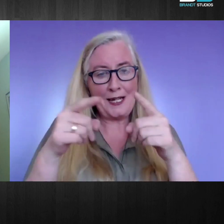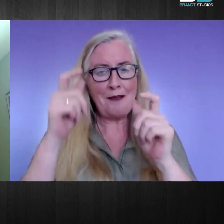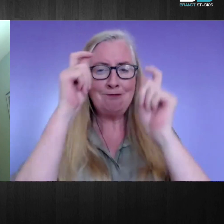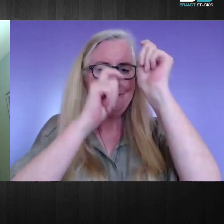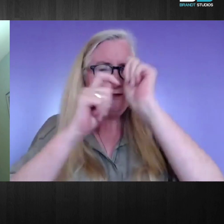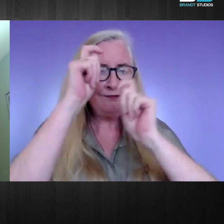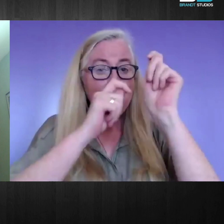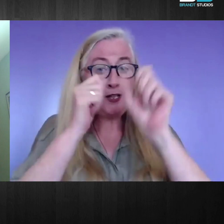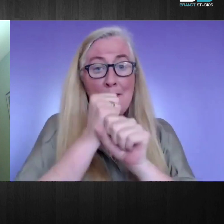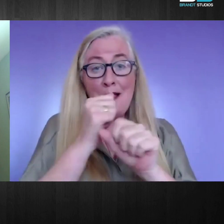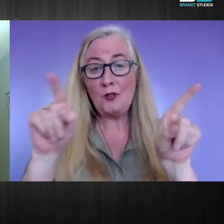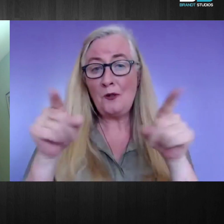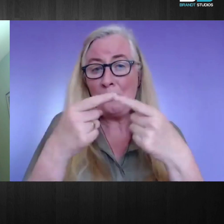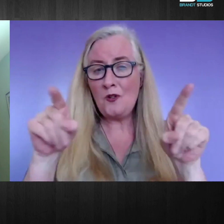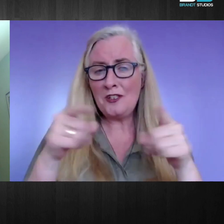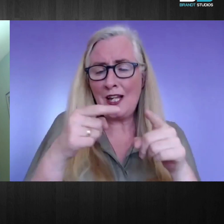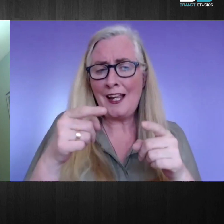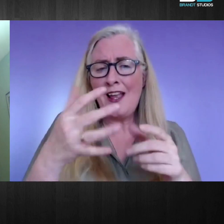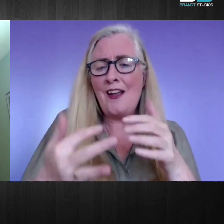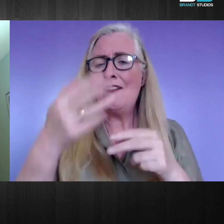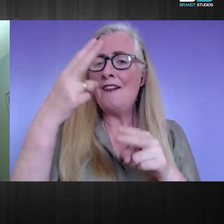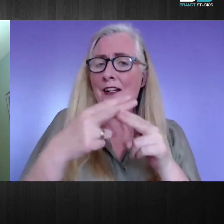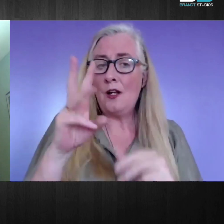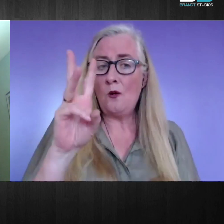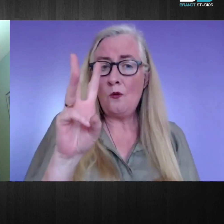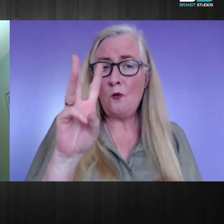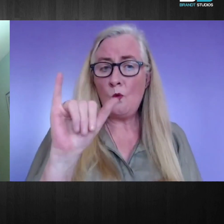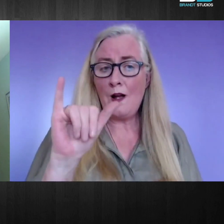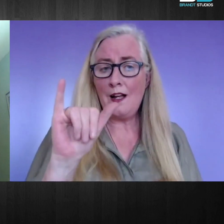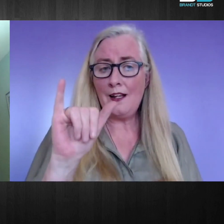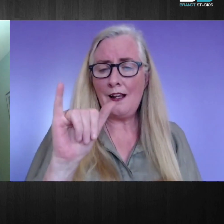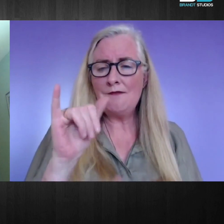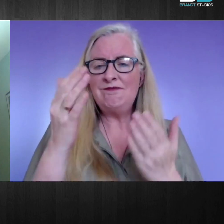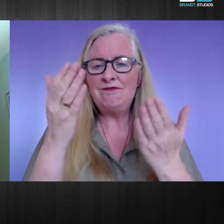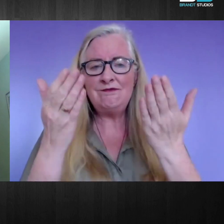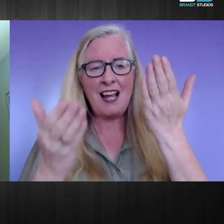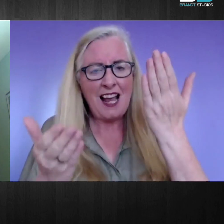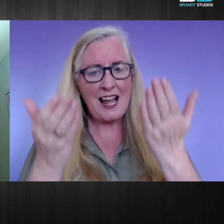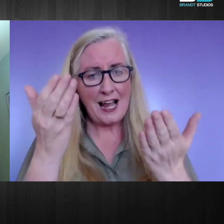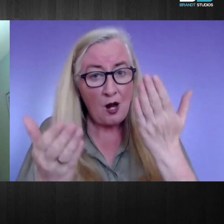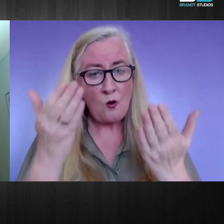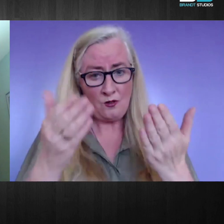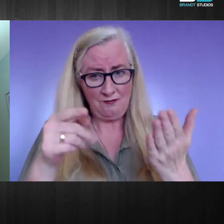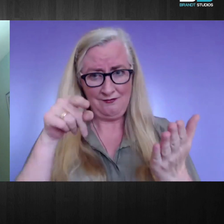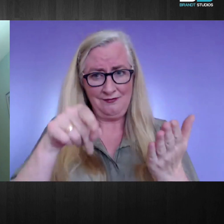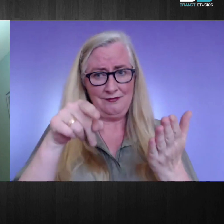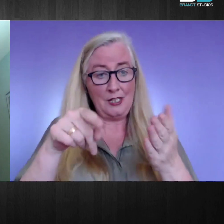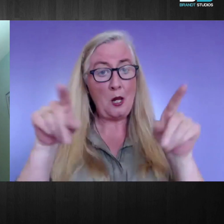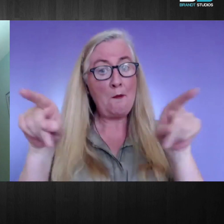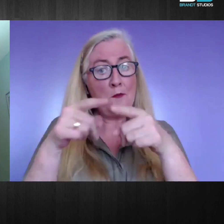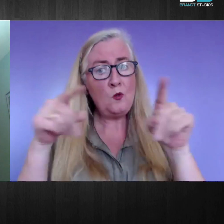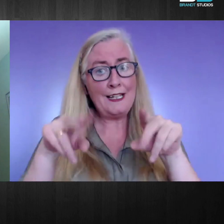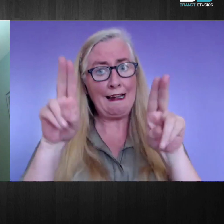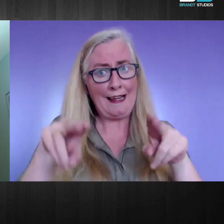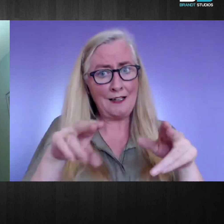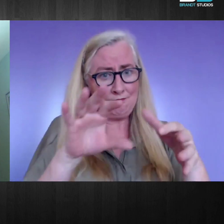try to unpack why or how, I suppose, music can contribute to empathy or